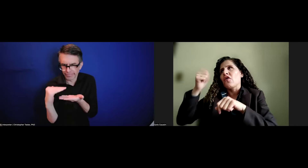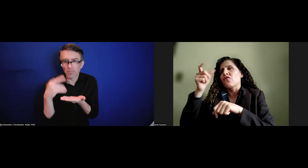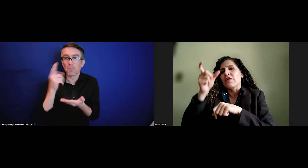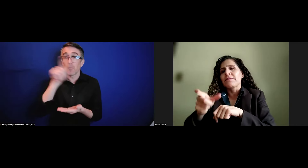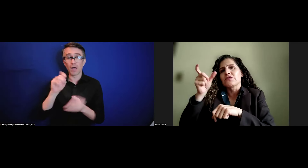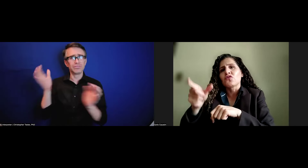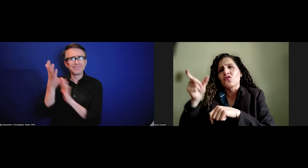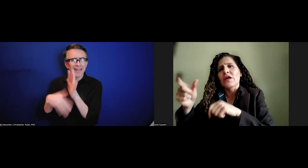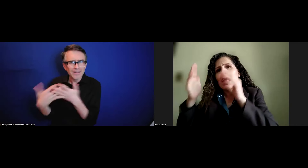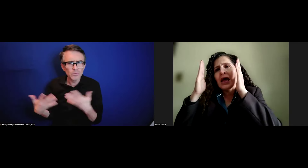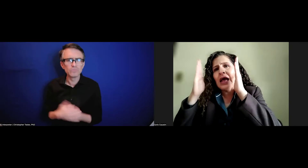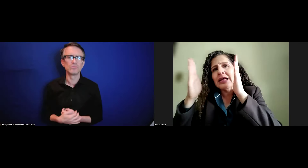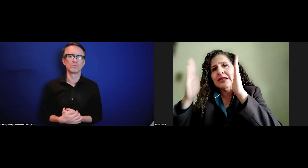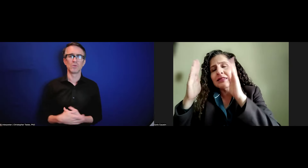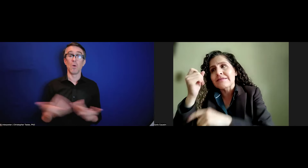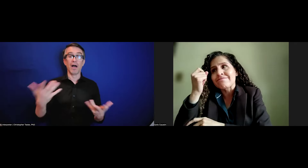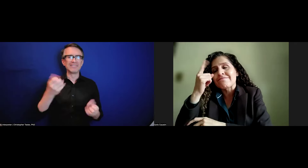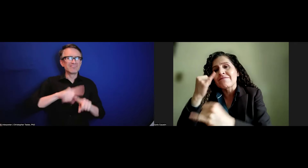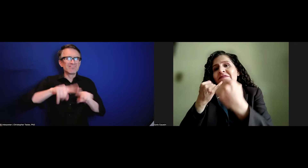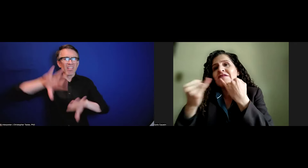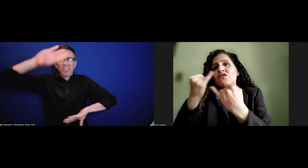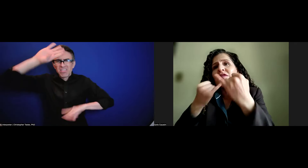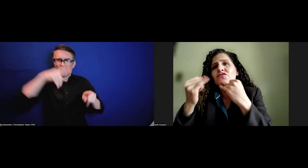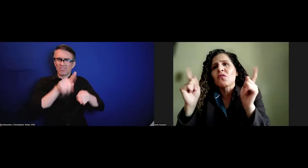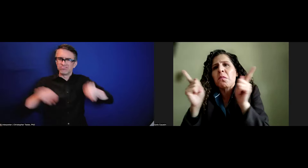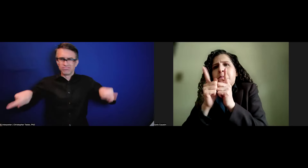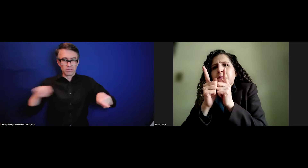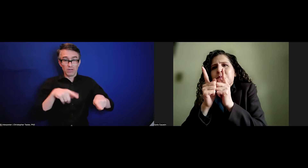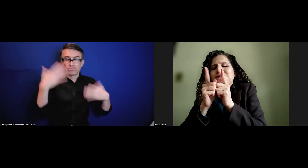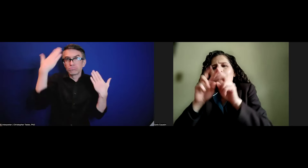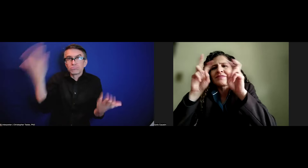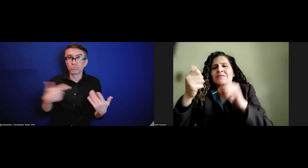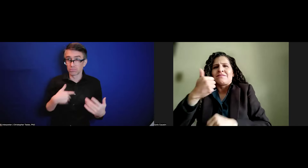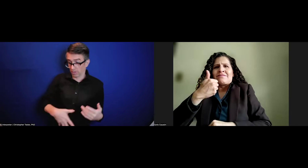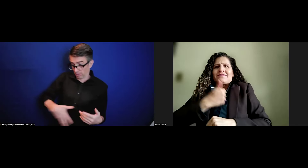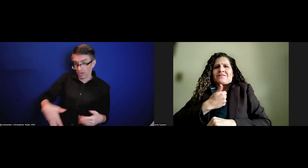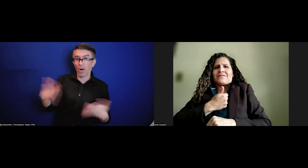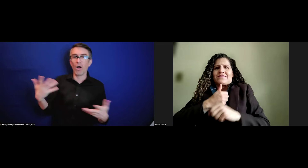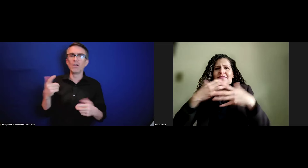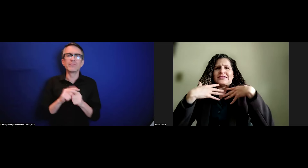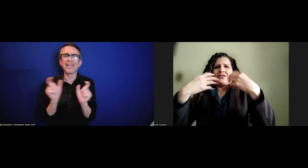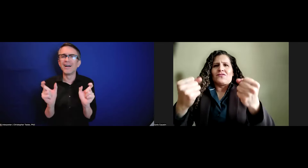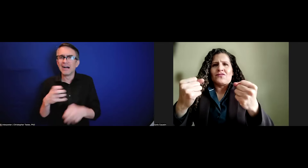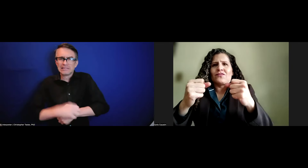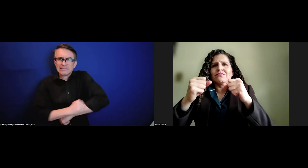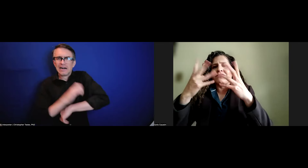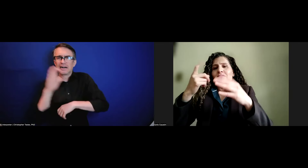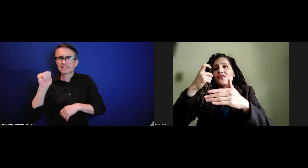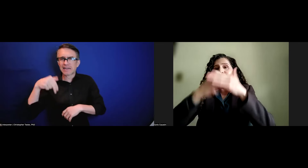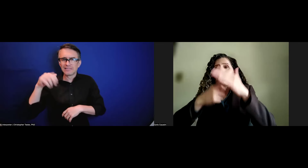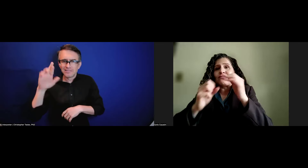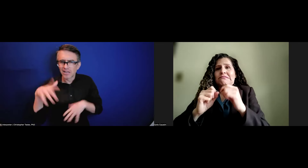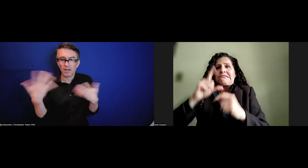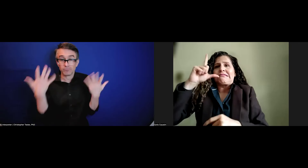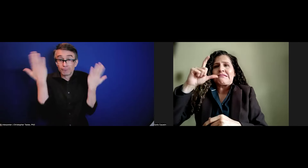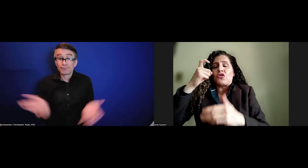salud. Las mujeres sordas they do not tienen que receive this depender de information otras about sexual personas para rights. recibir una They do not adecuada receive information about orientación. violence in the